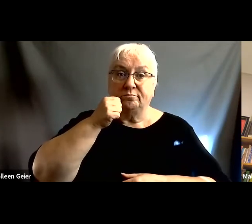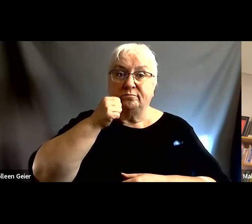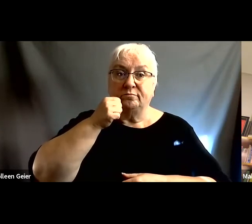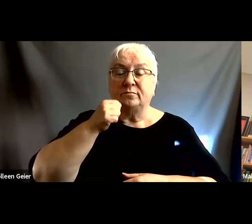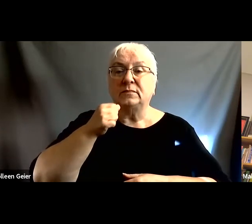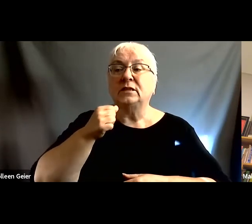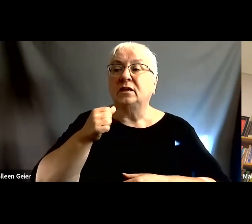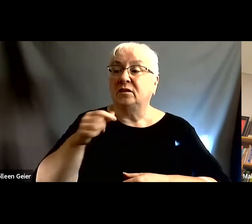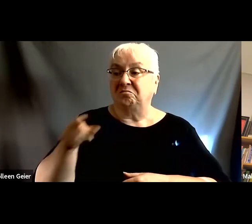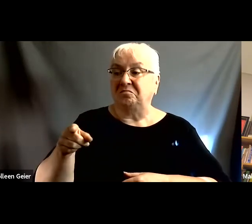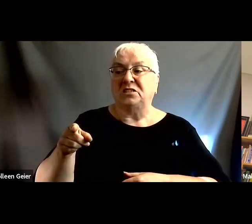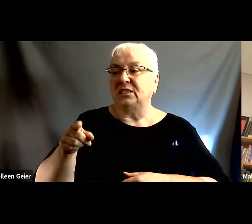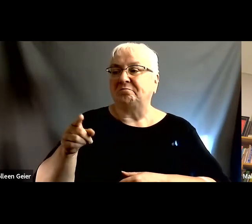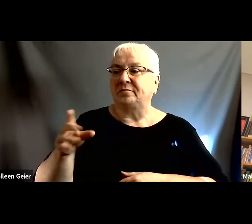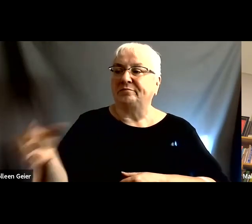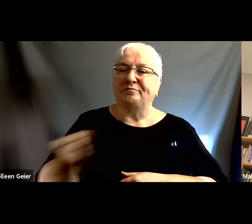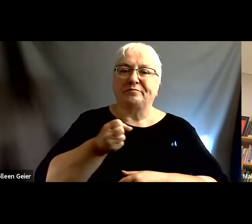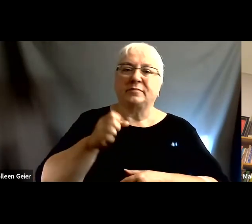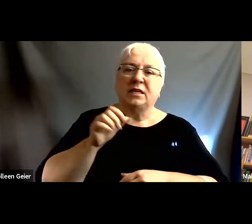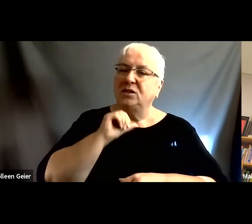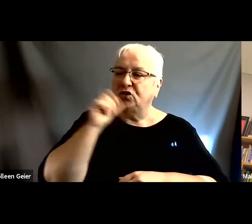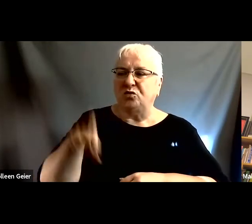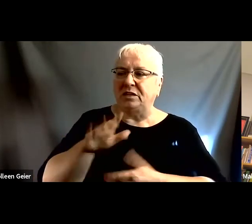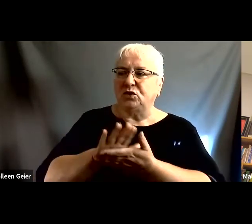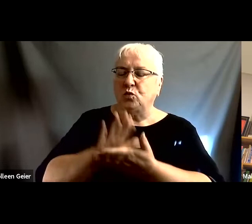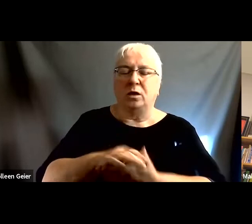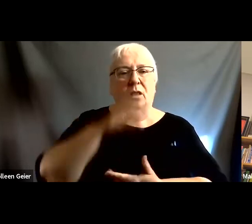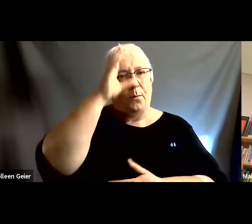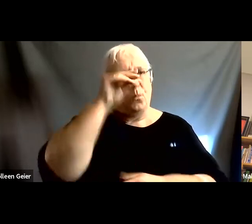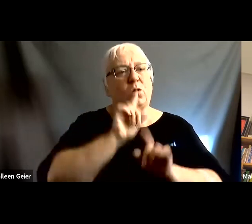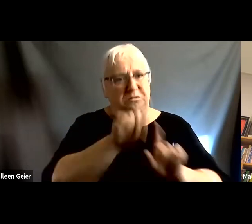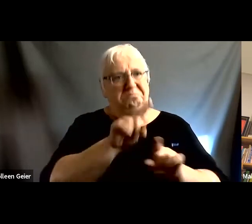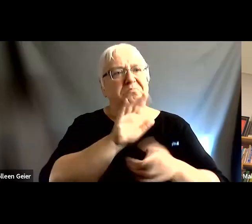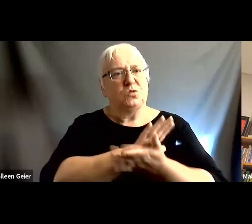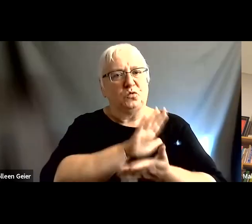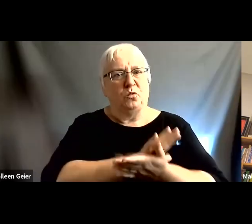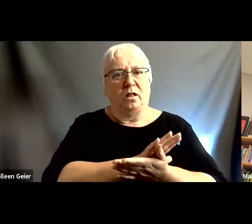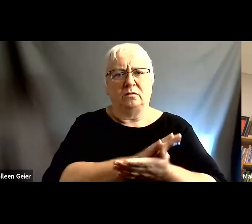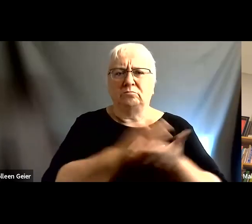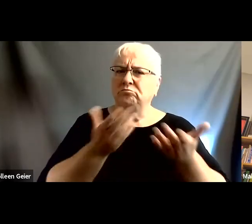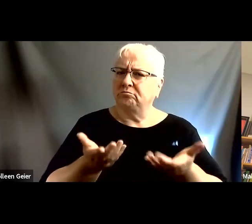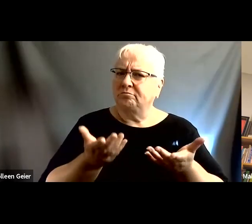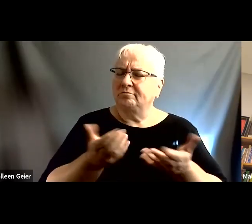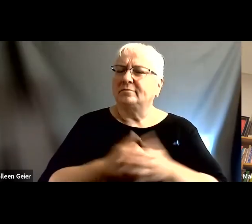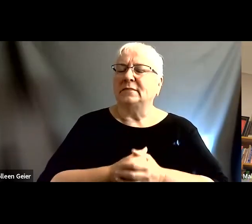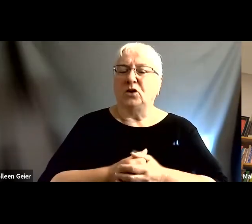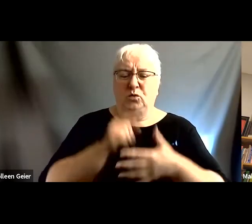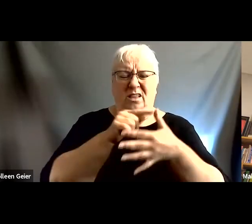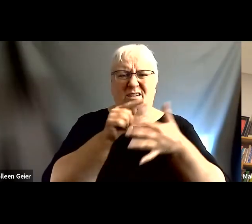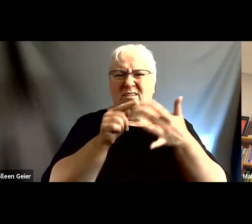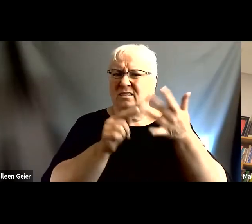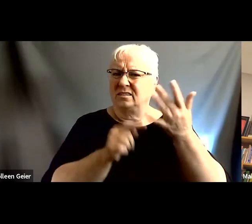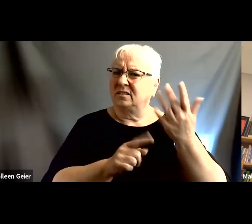and the boy goes to school, and that is the preferable scenario. So when you're looking at all this, and you're looking